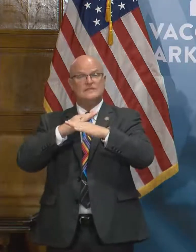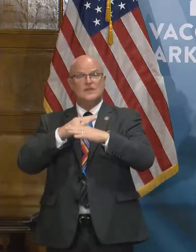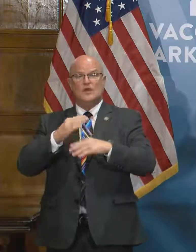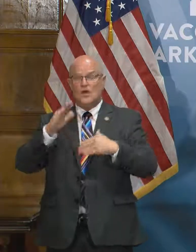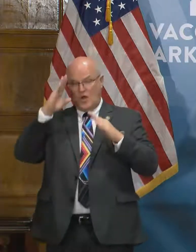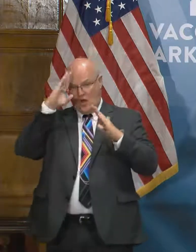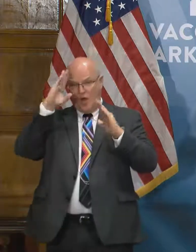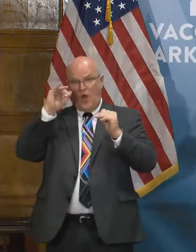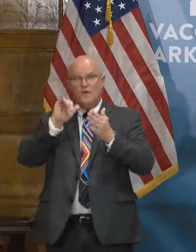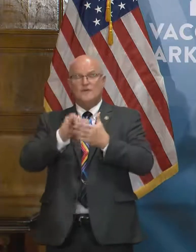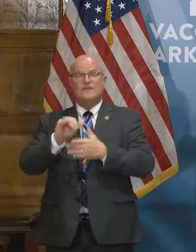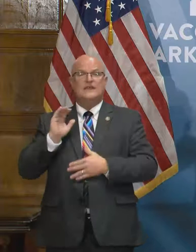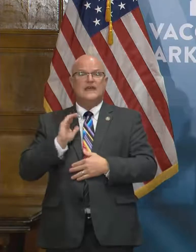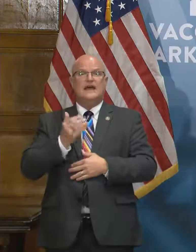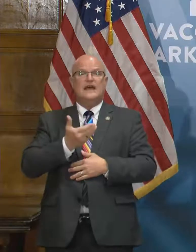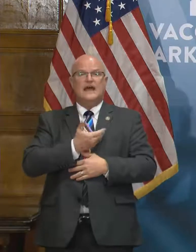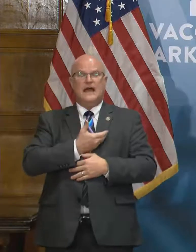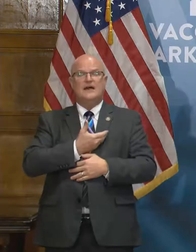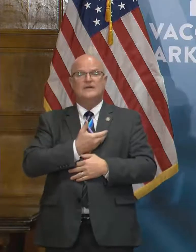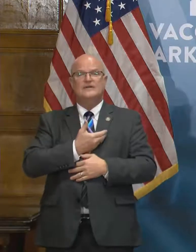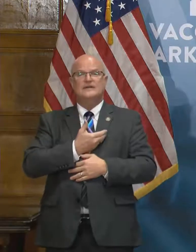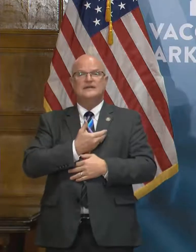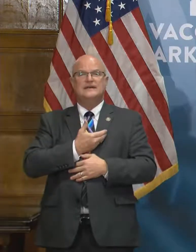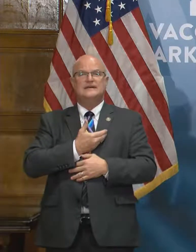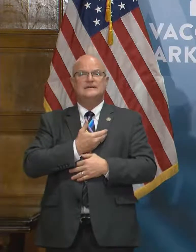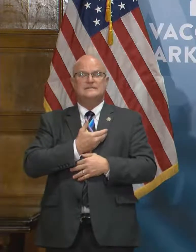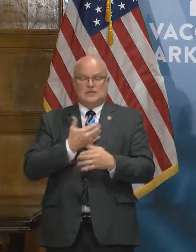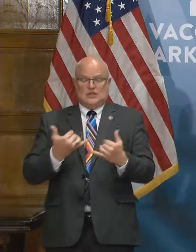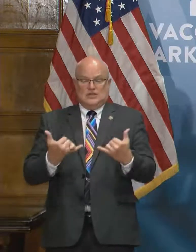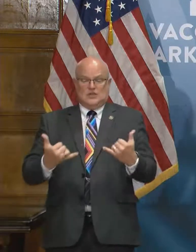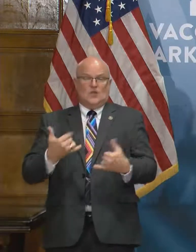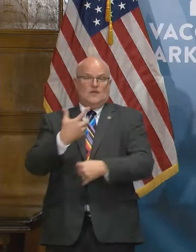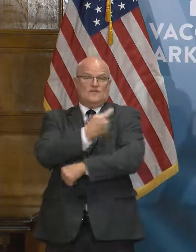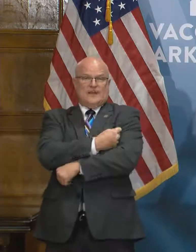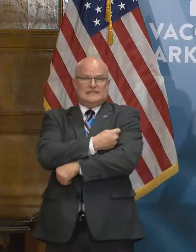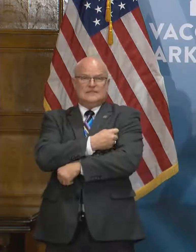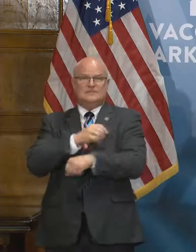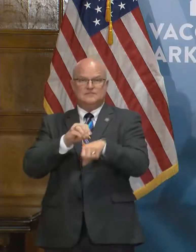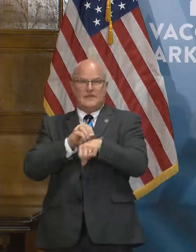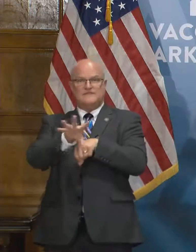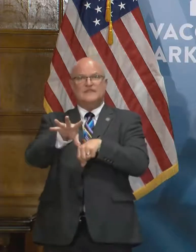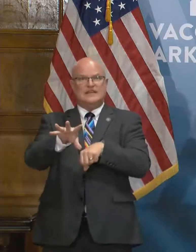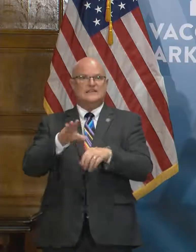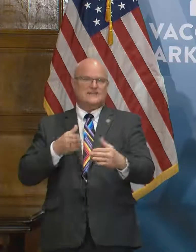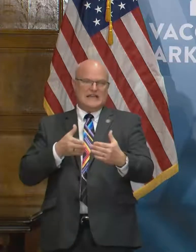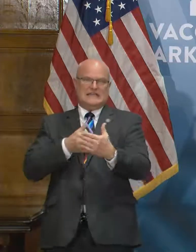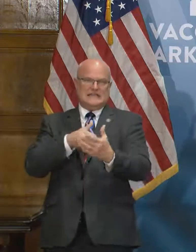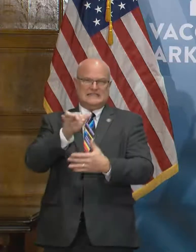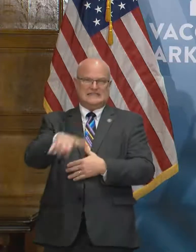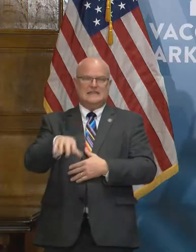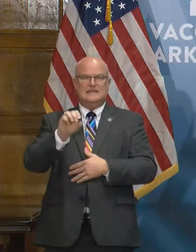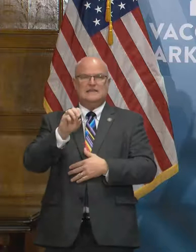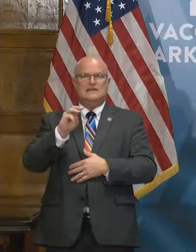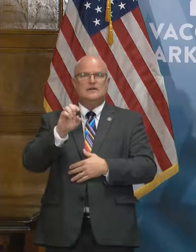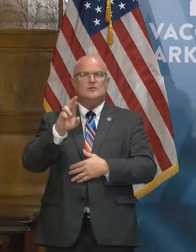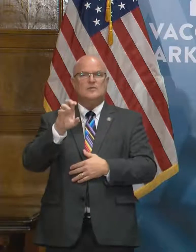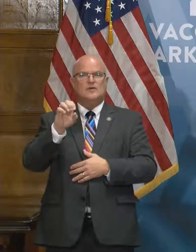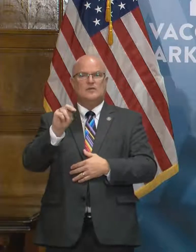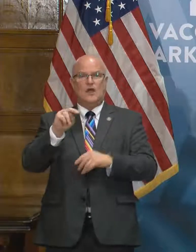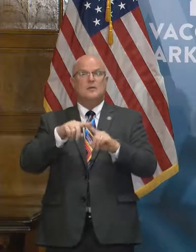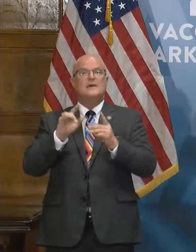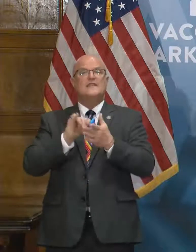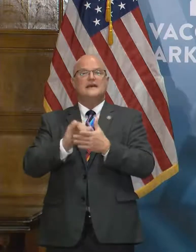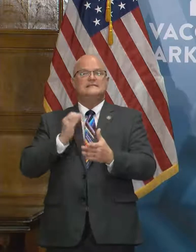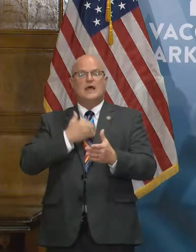We're all hopeful that and there's some indications that the current vaccines will be effective against that, but that is our